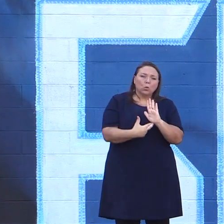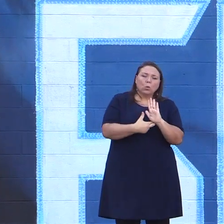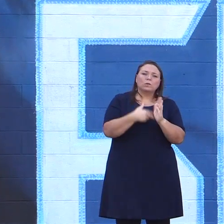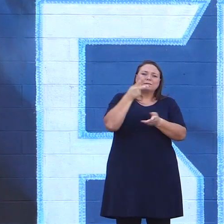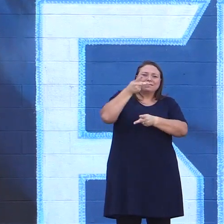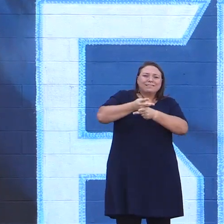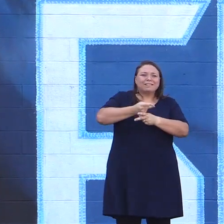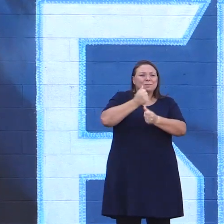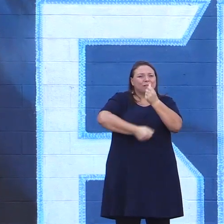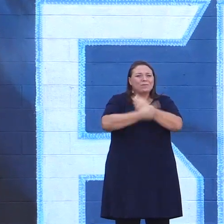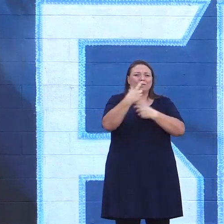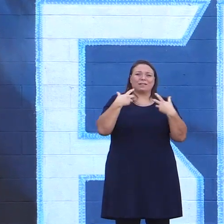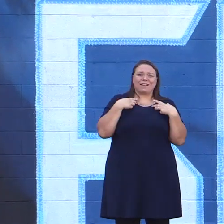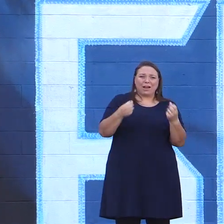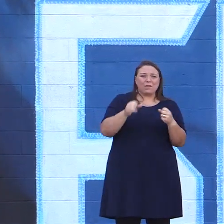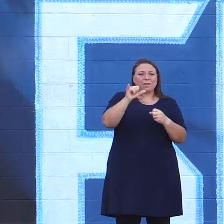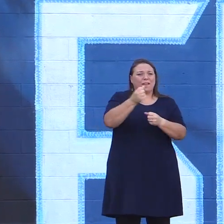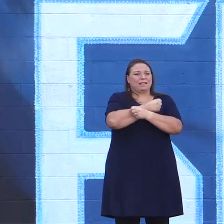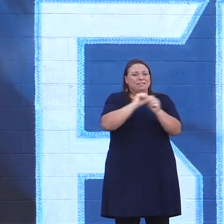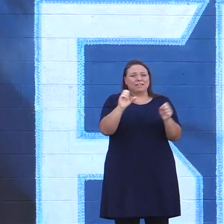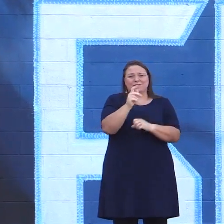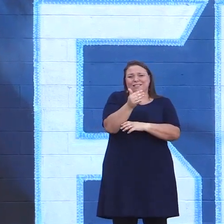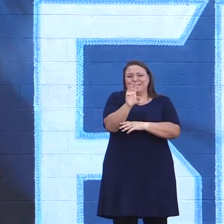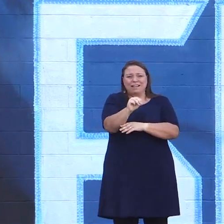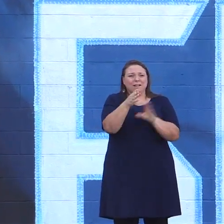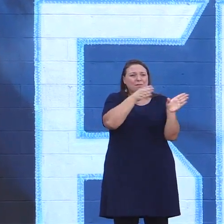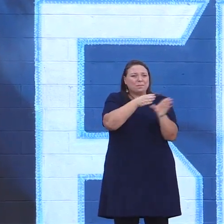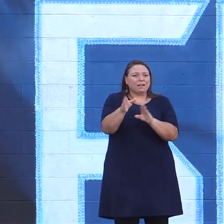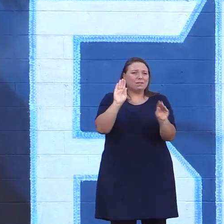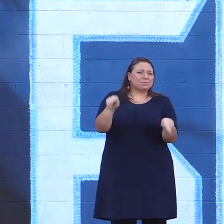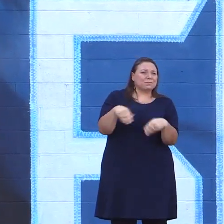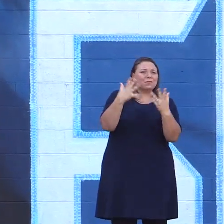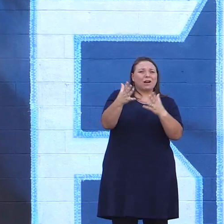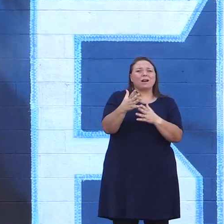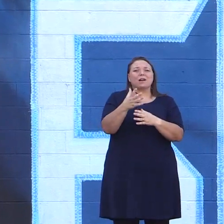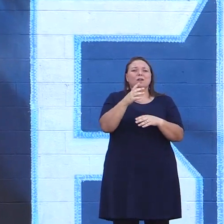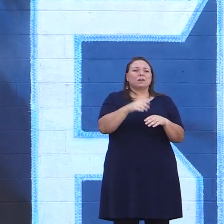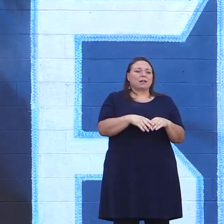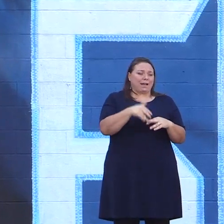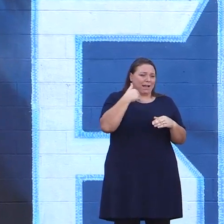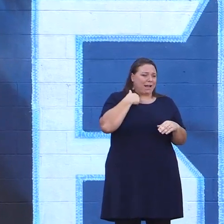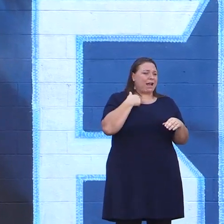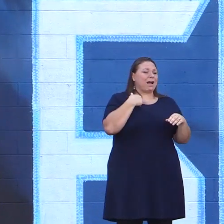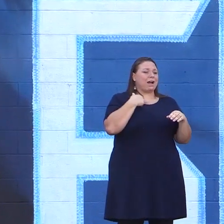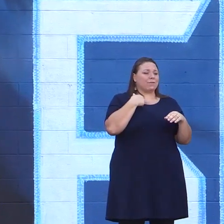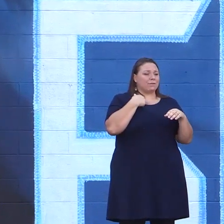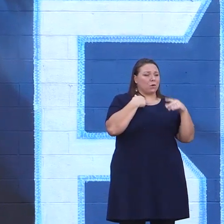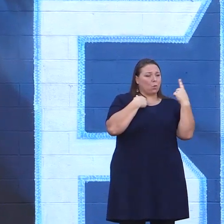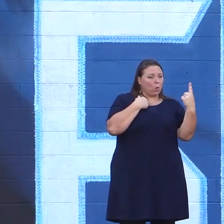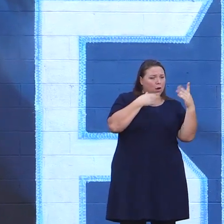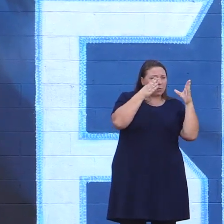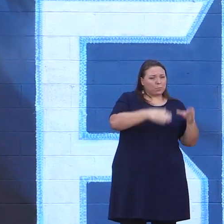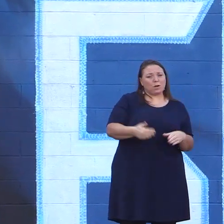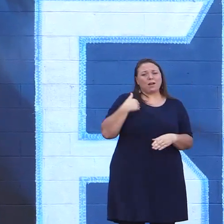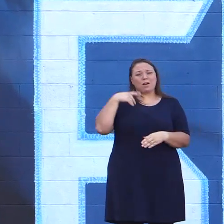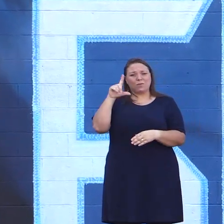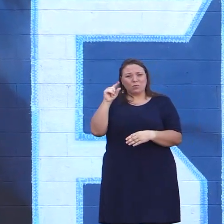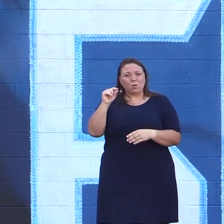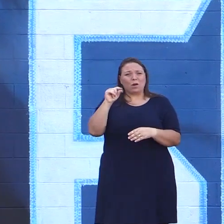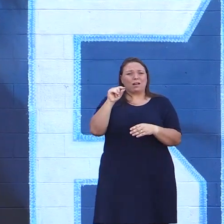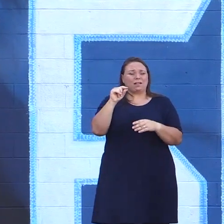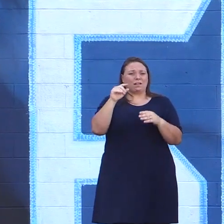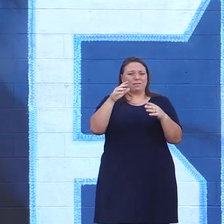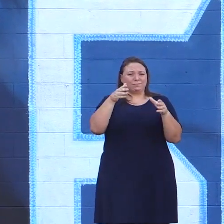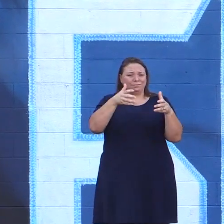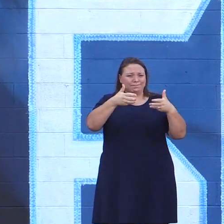spectators healthy, the Safe Stadium Plan provides for a 20-to-1 security personnel to fan ratio to help